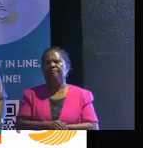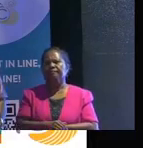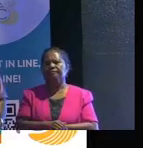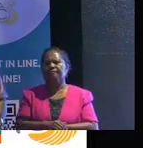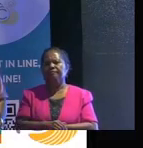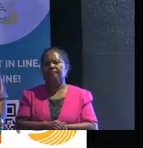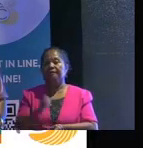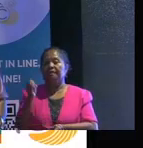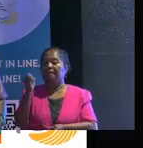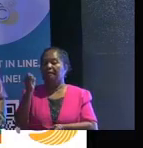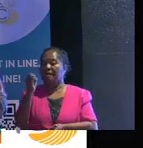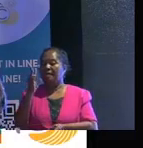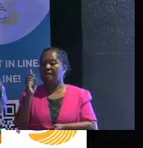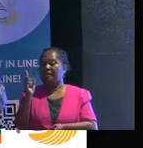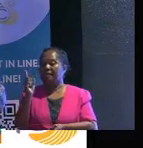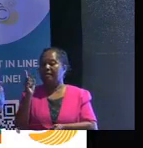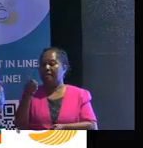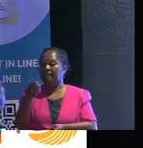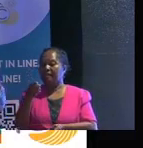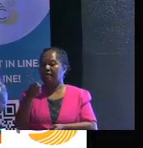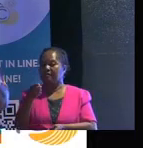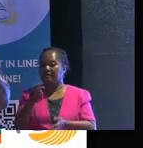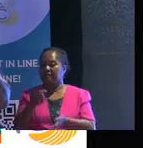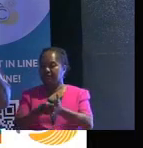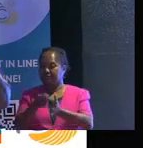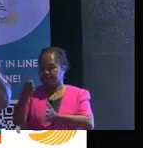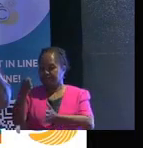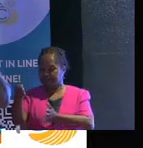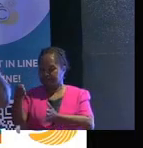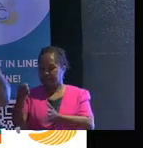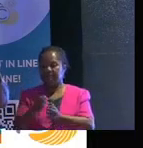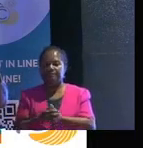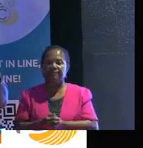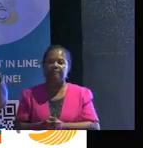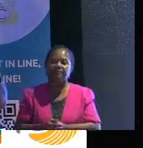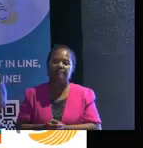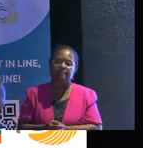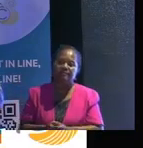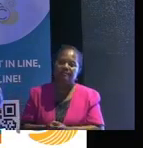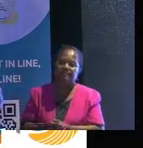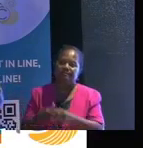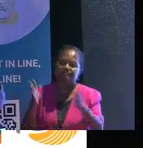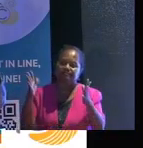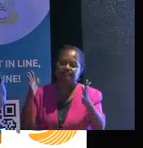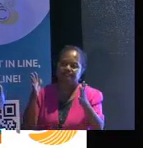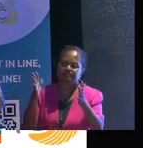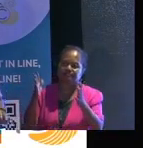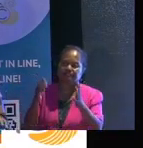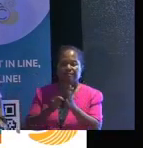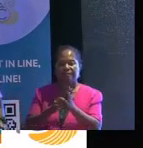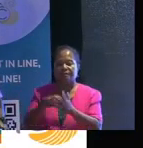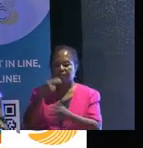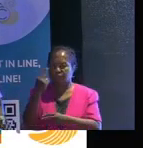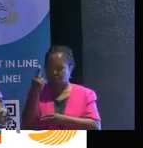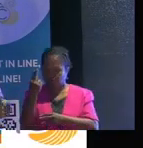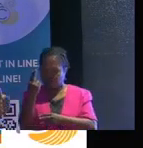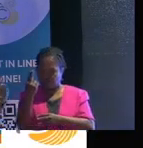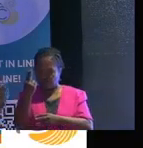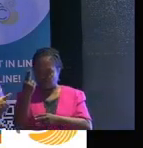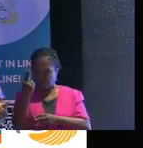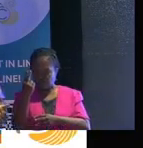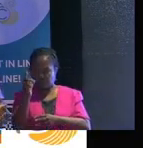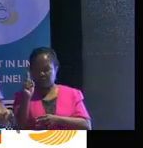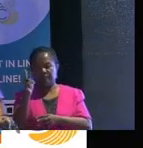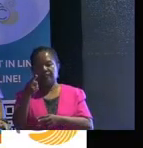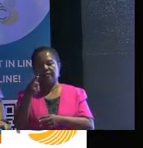total 10,000 payout. So that 10,000 lump sum is made up of two components.